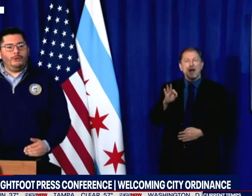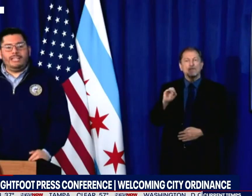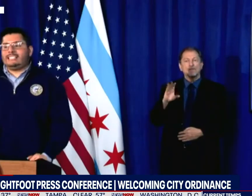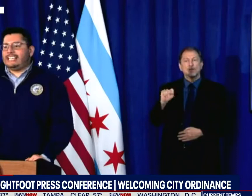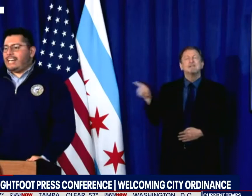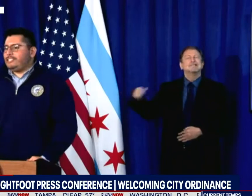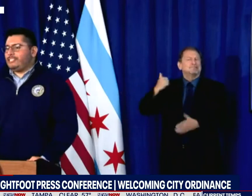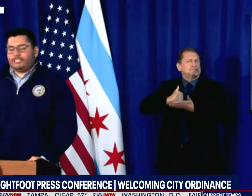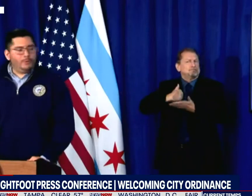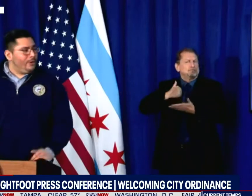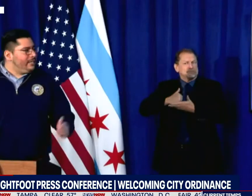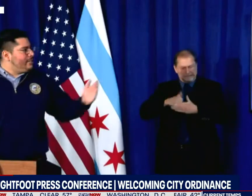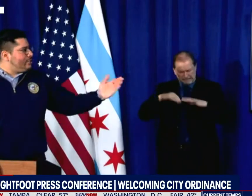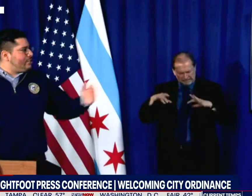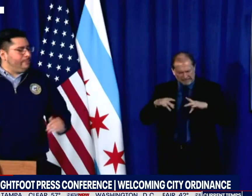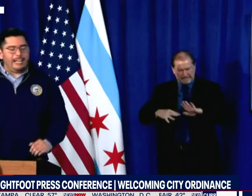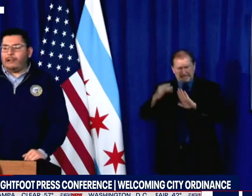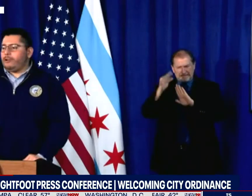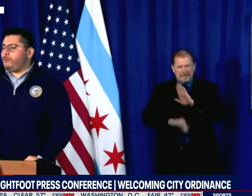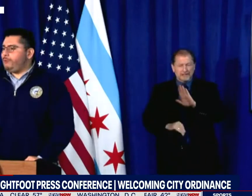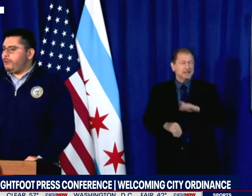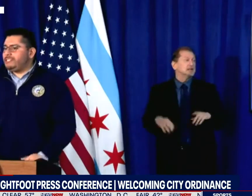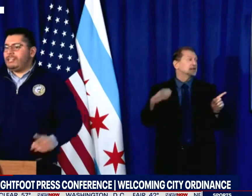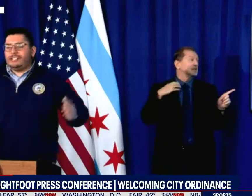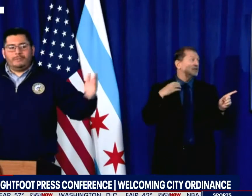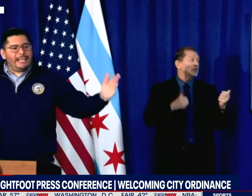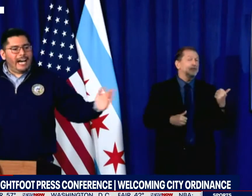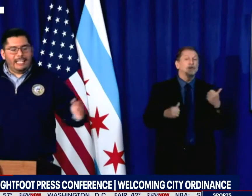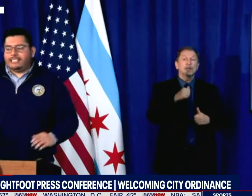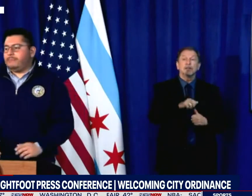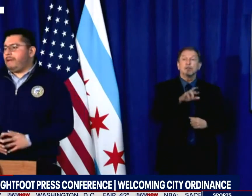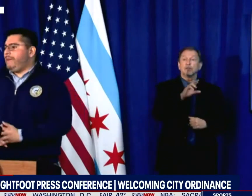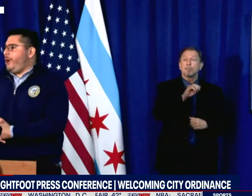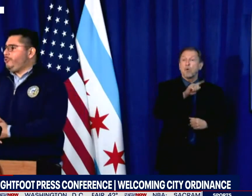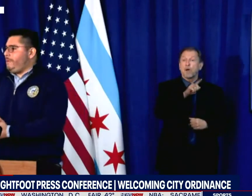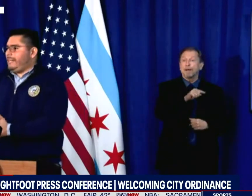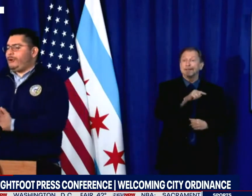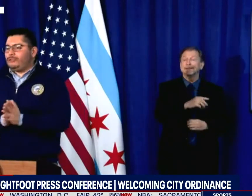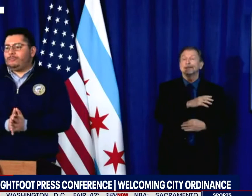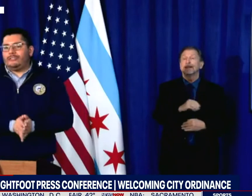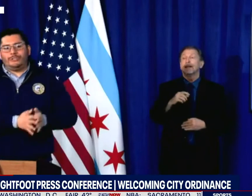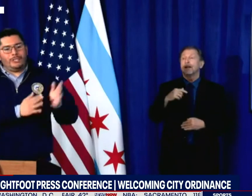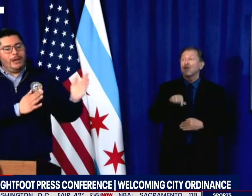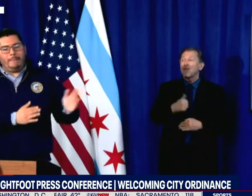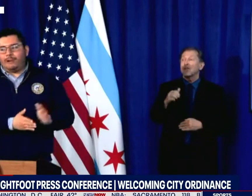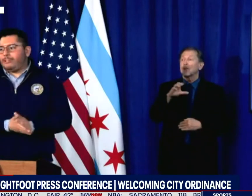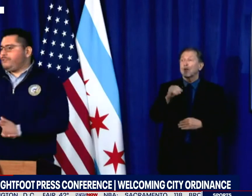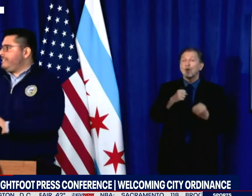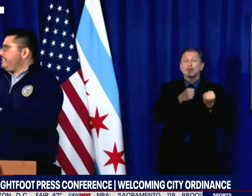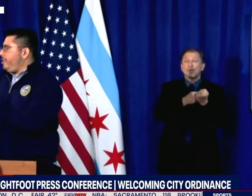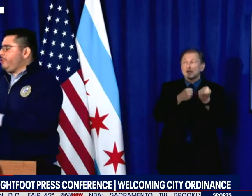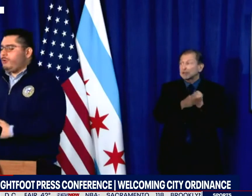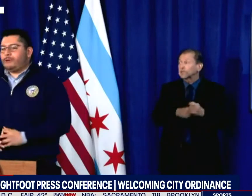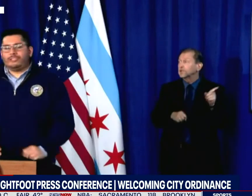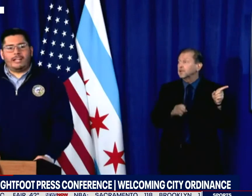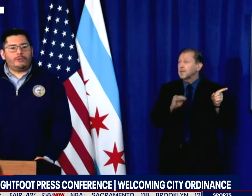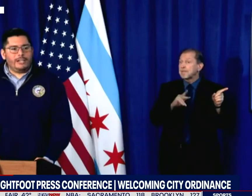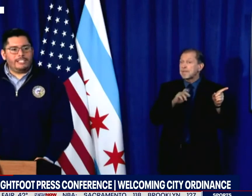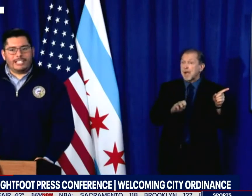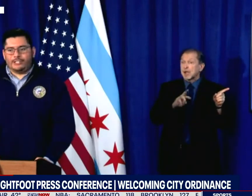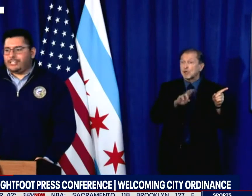hard with our community to get us to this point. To chairman Ariel Raberas, to my colleagues and my main alder manic co-sponsors Mike Rodriguez and